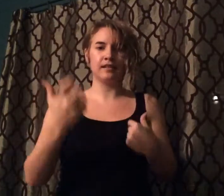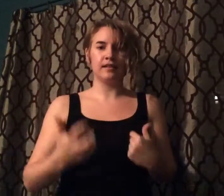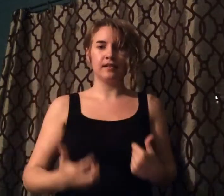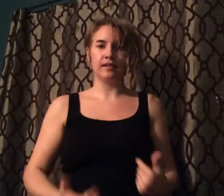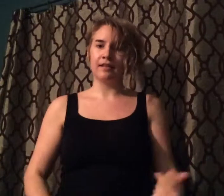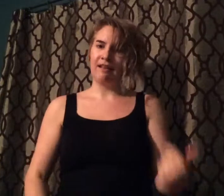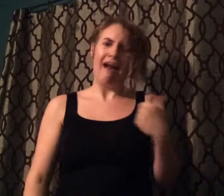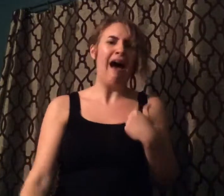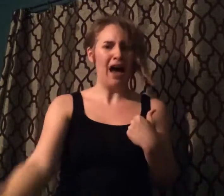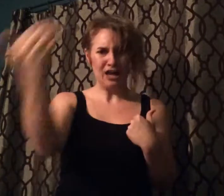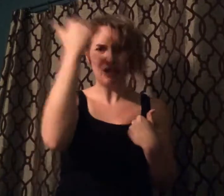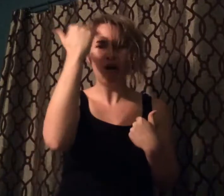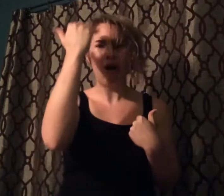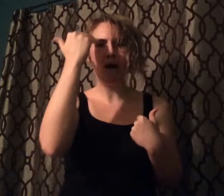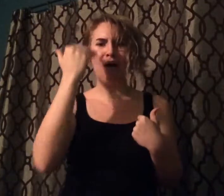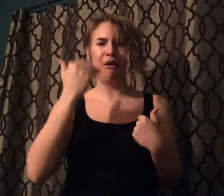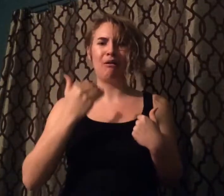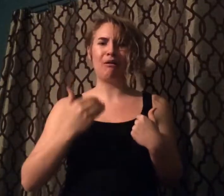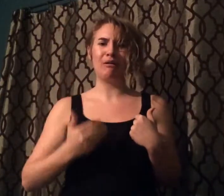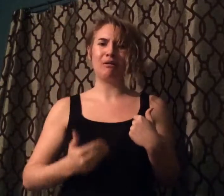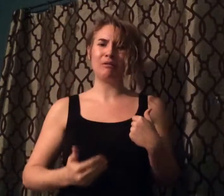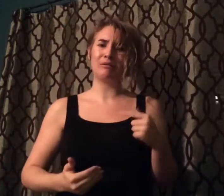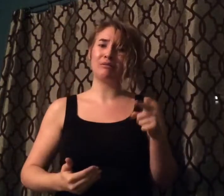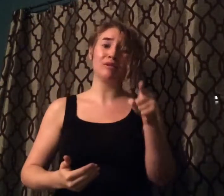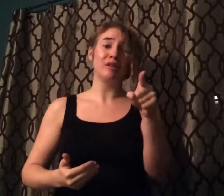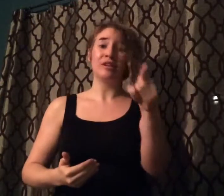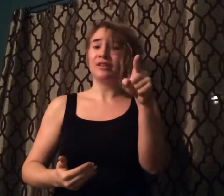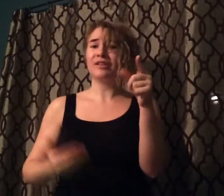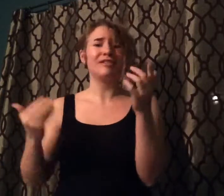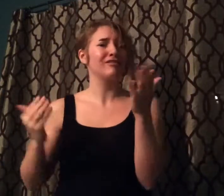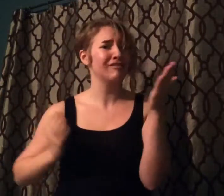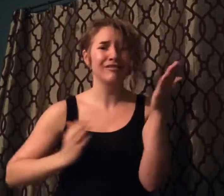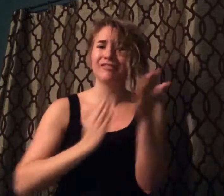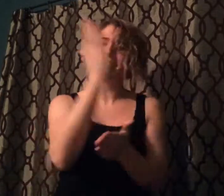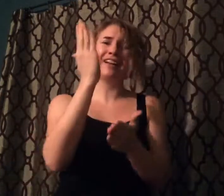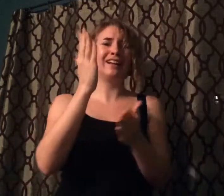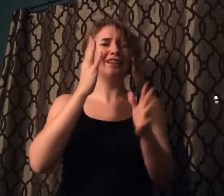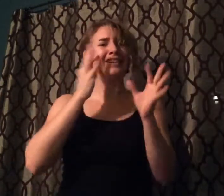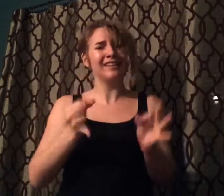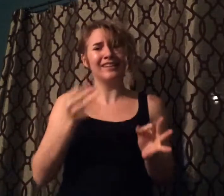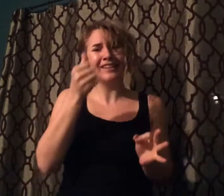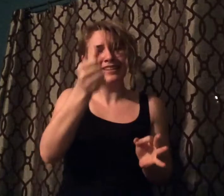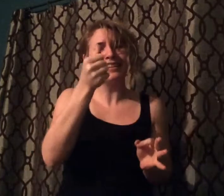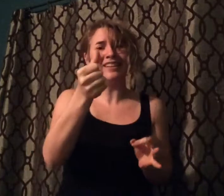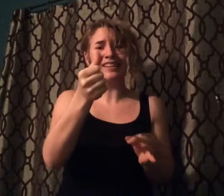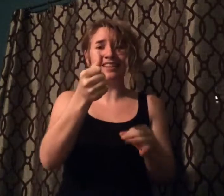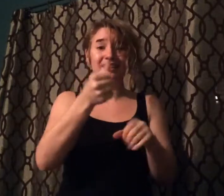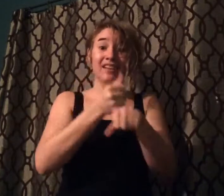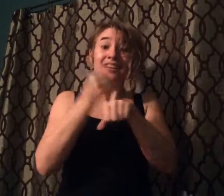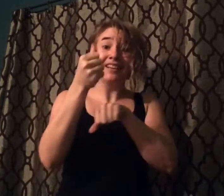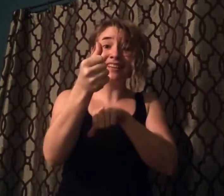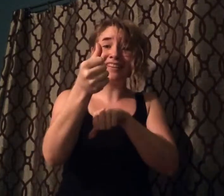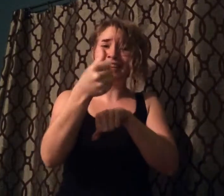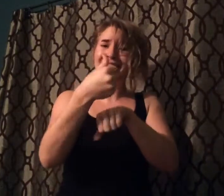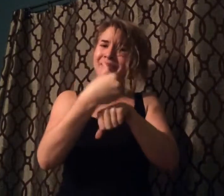Because I know You had every right to be Yeah, the